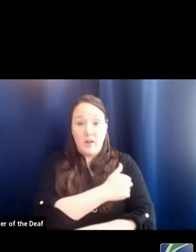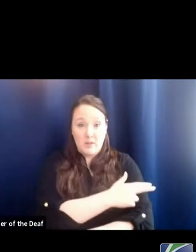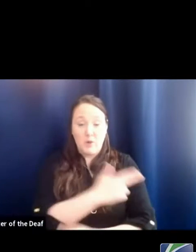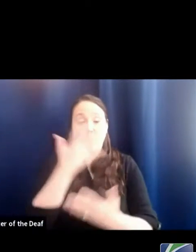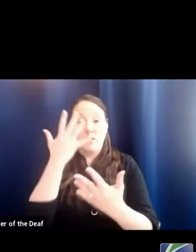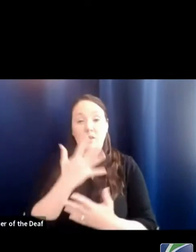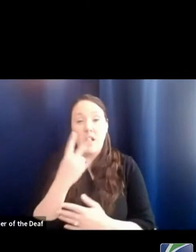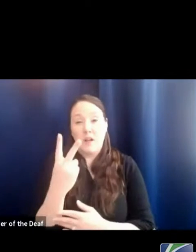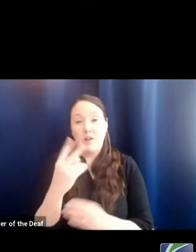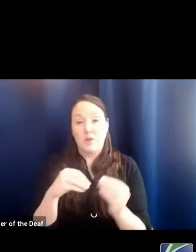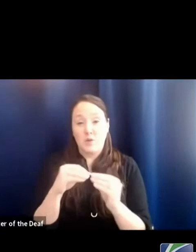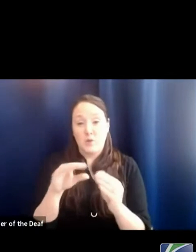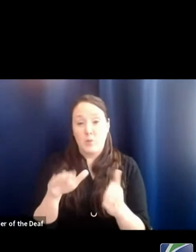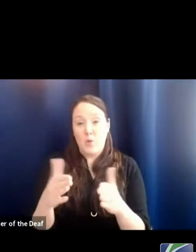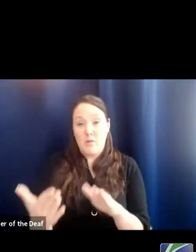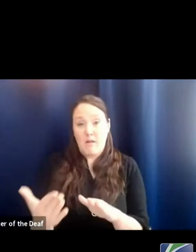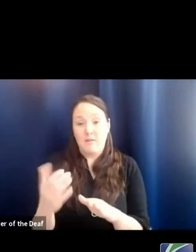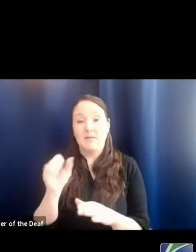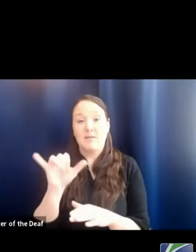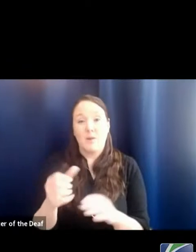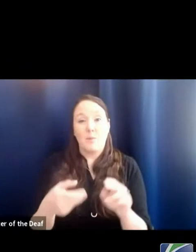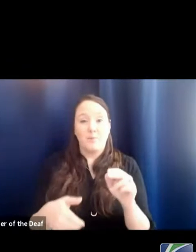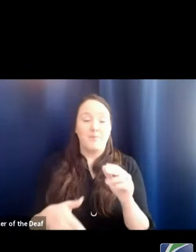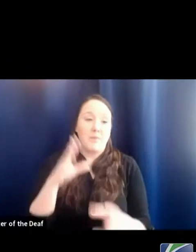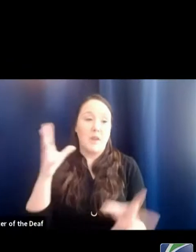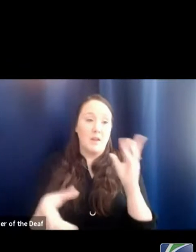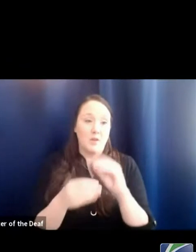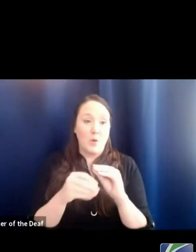to report, raising our total to 598.